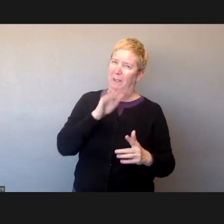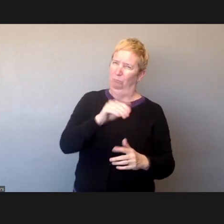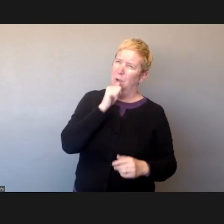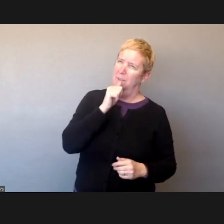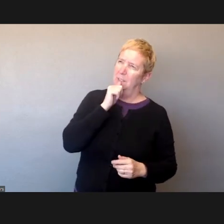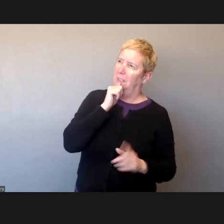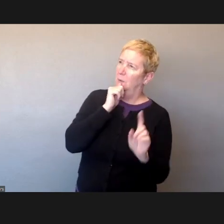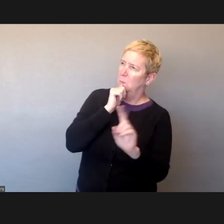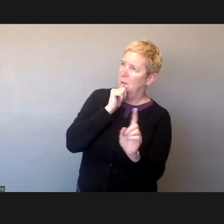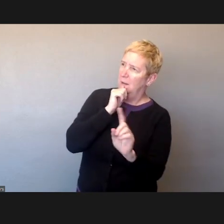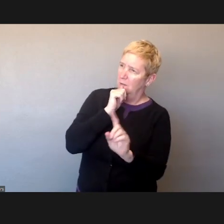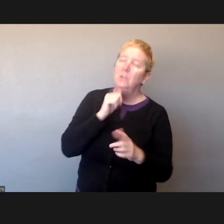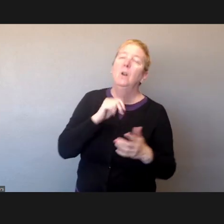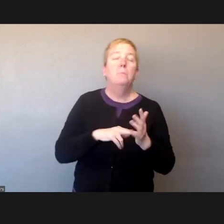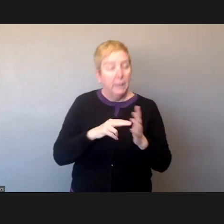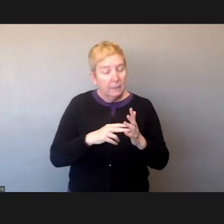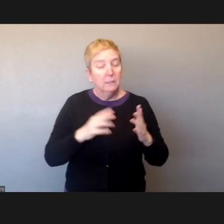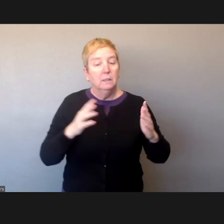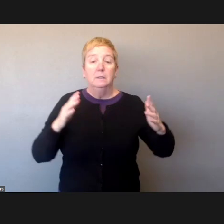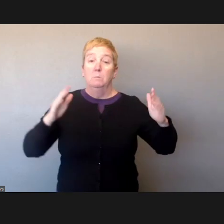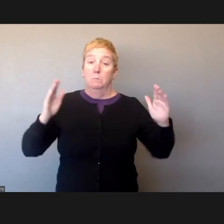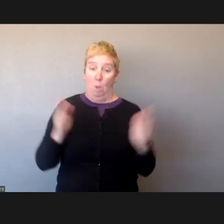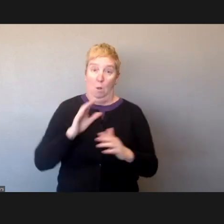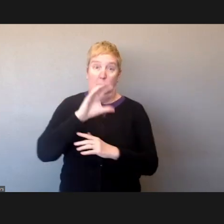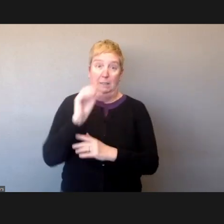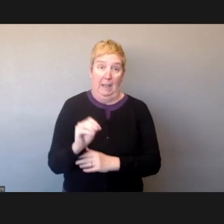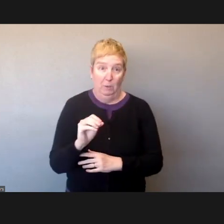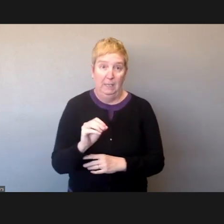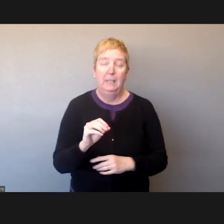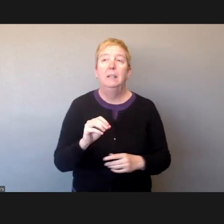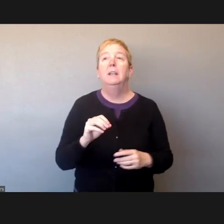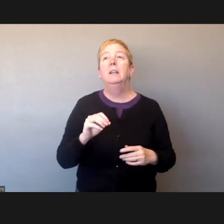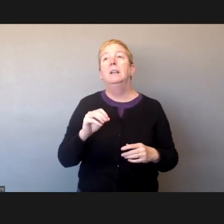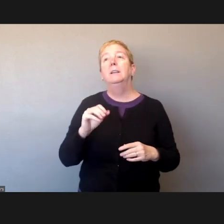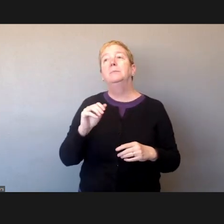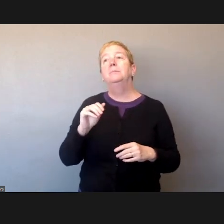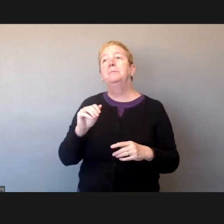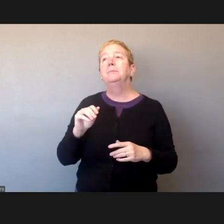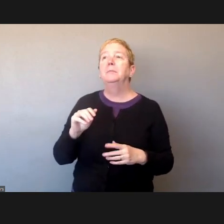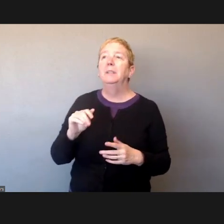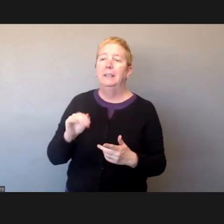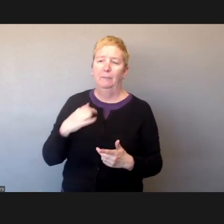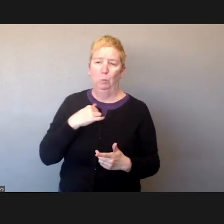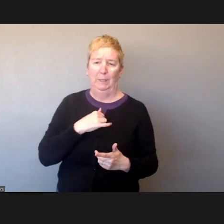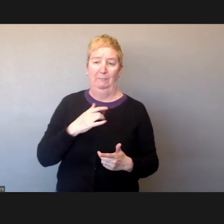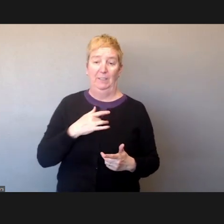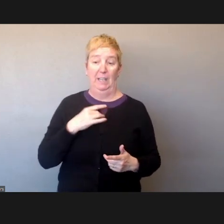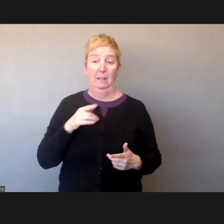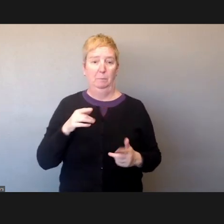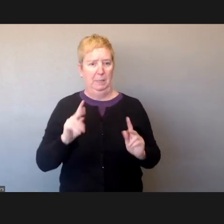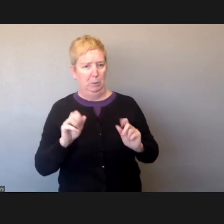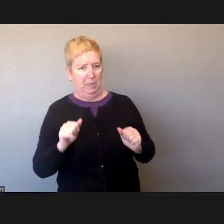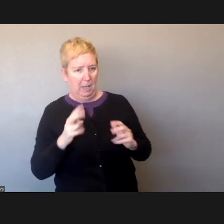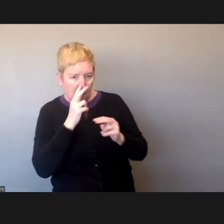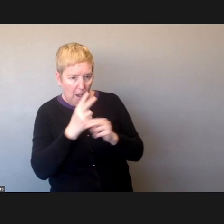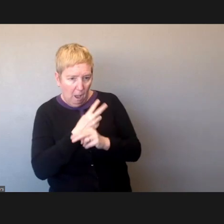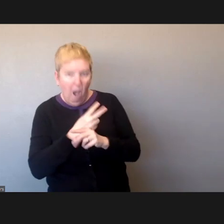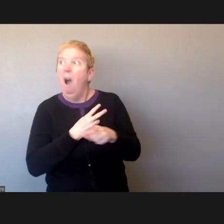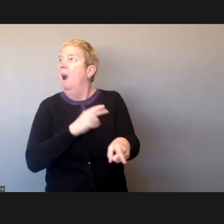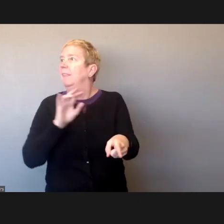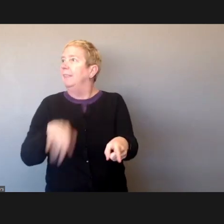places where there's more than a 10% chance that you could figure out who the person was.